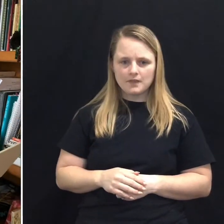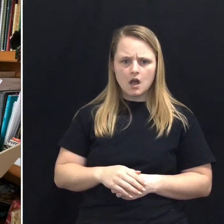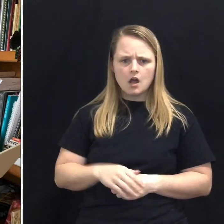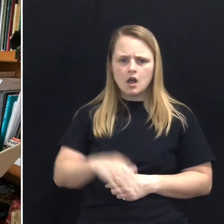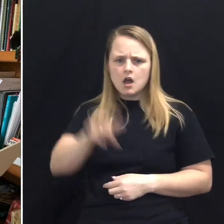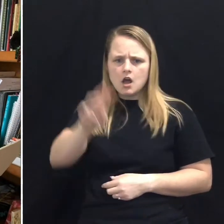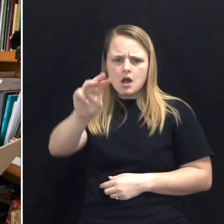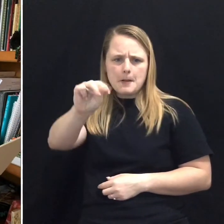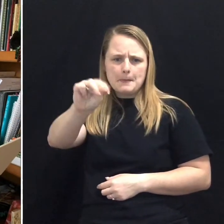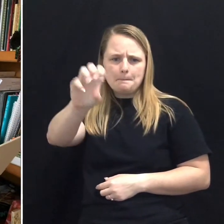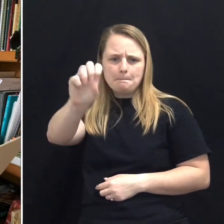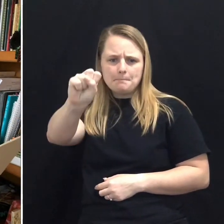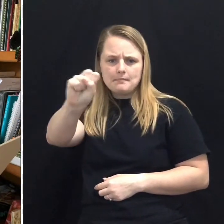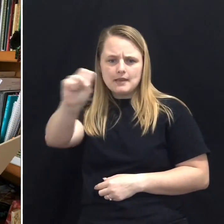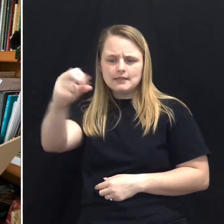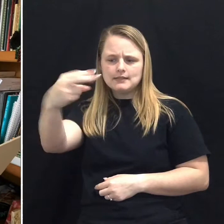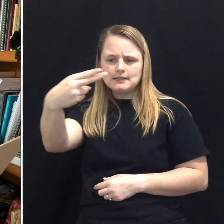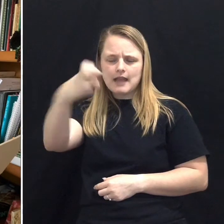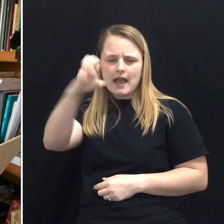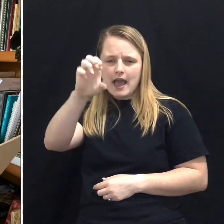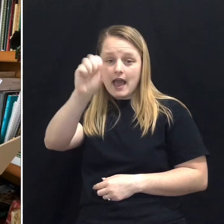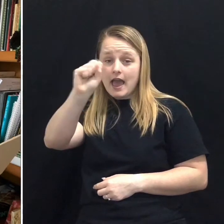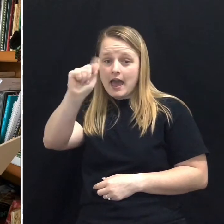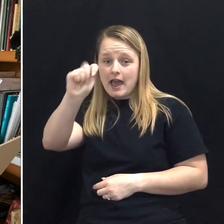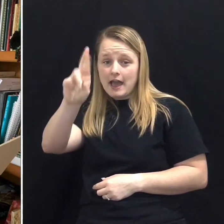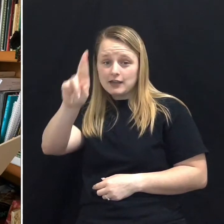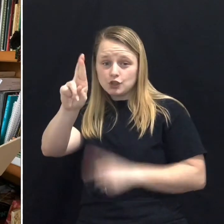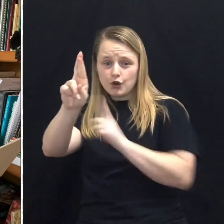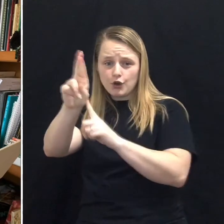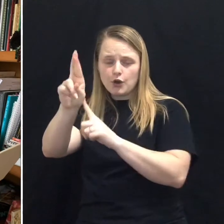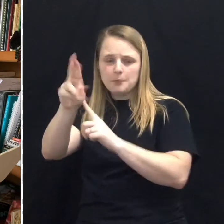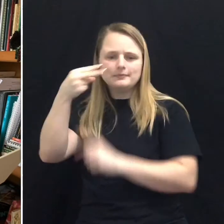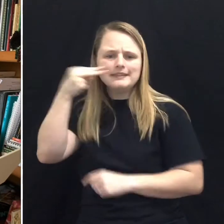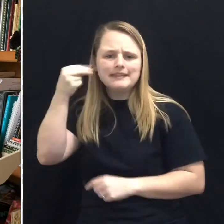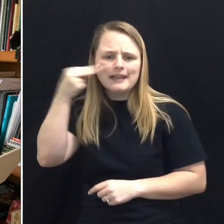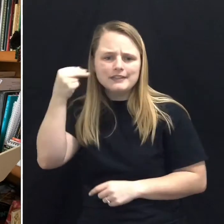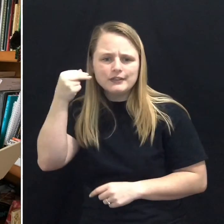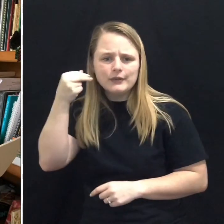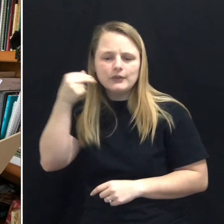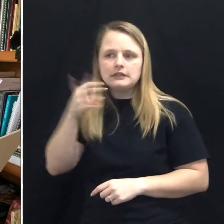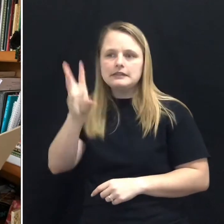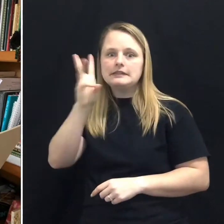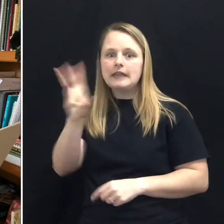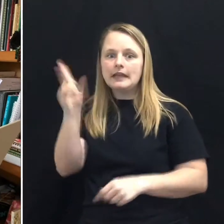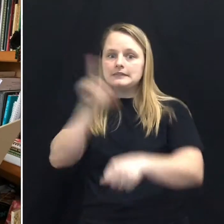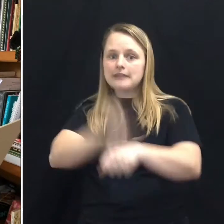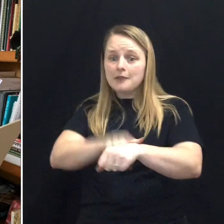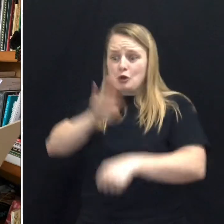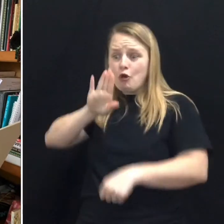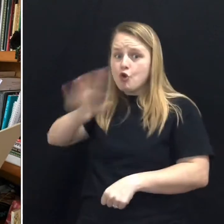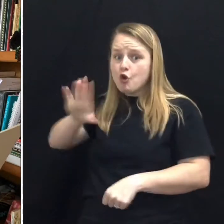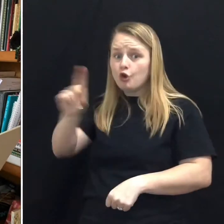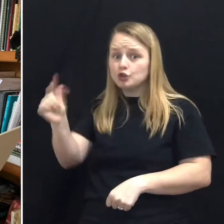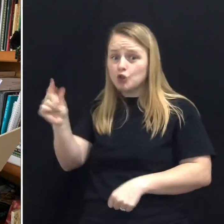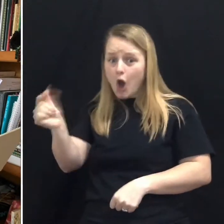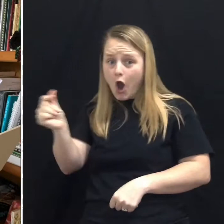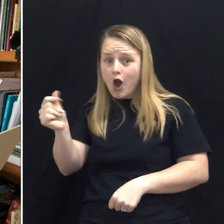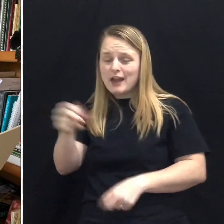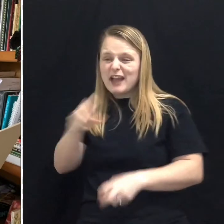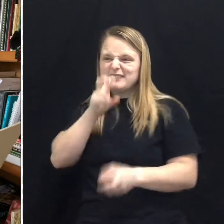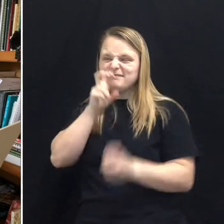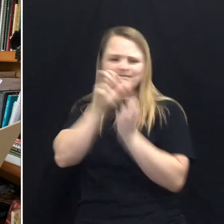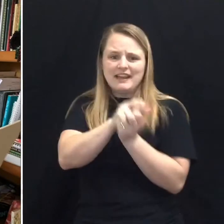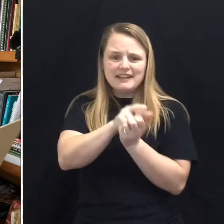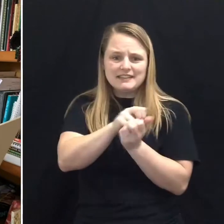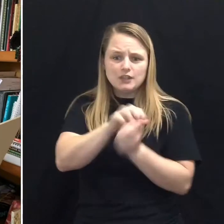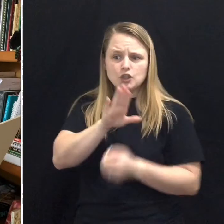6 times Miss Hester's dog Fritz has bitten dear cousin Eunice. So when Miss Hester received